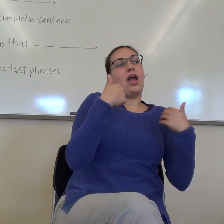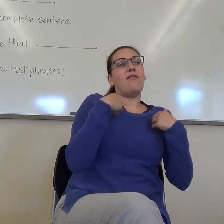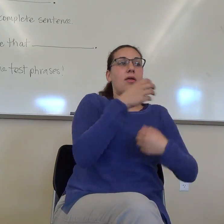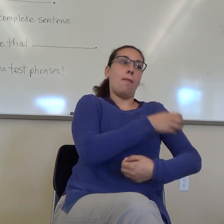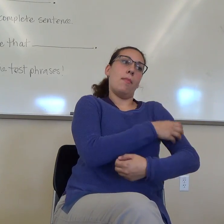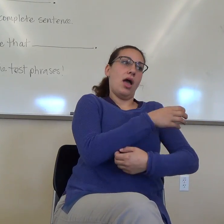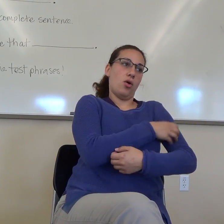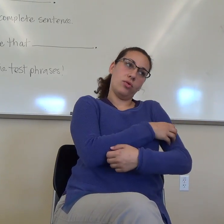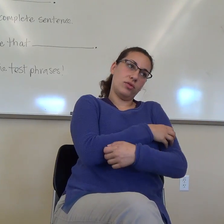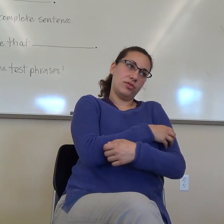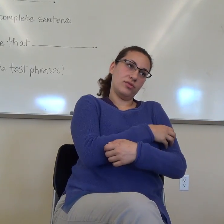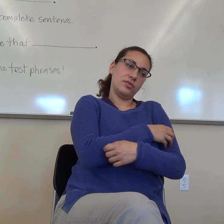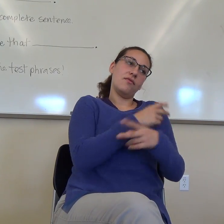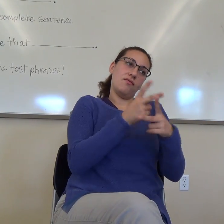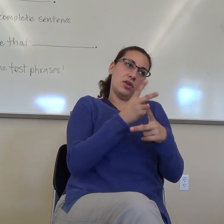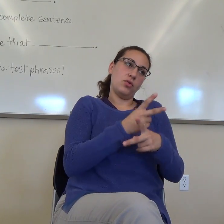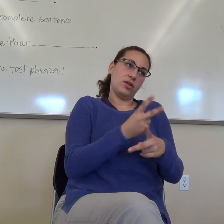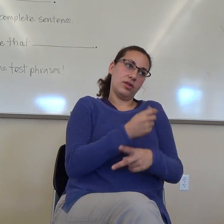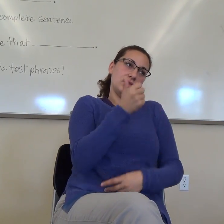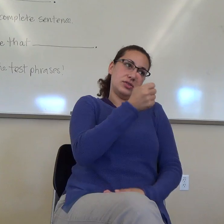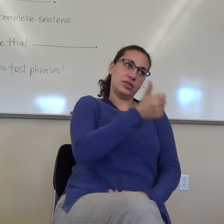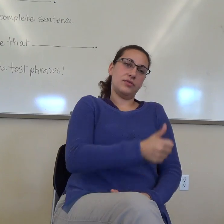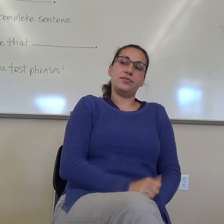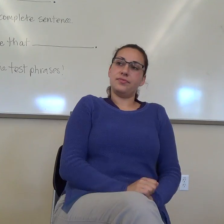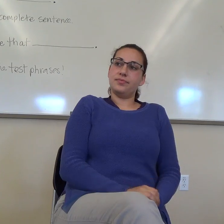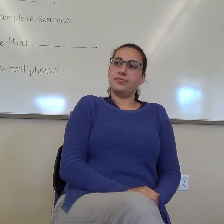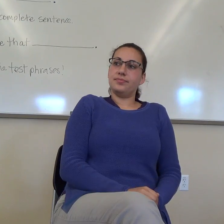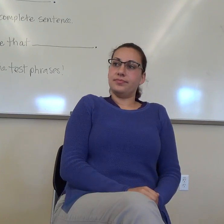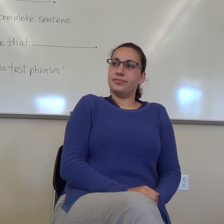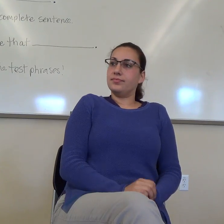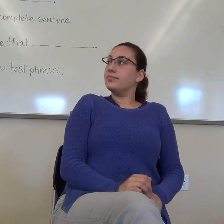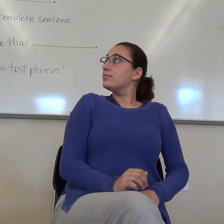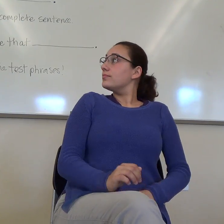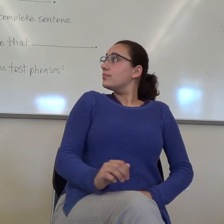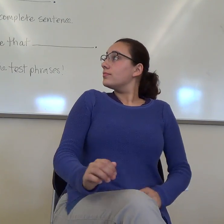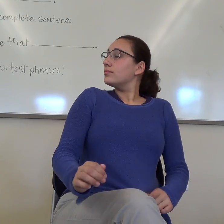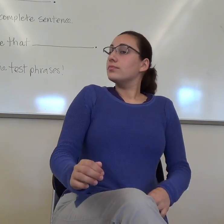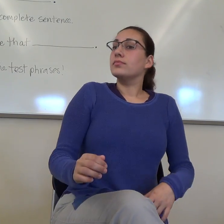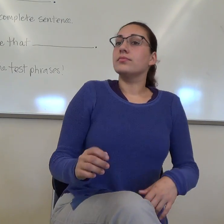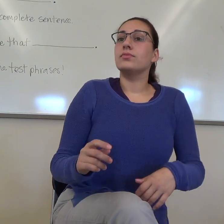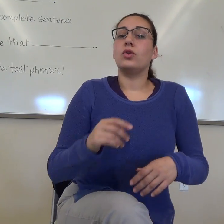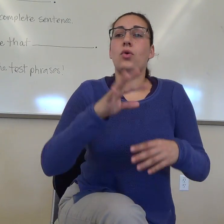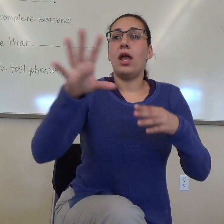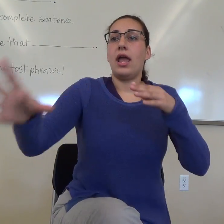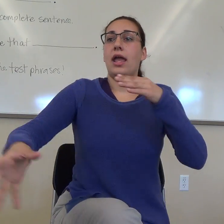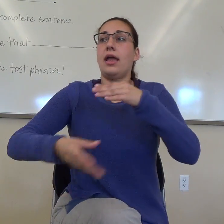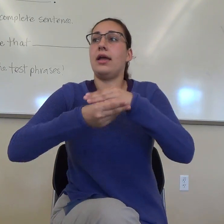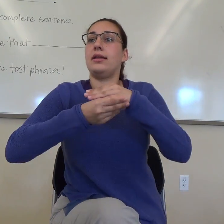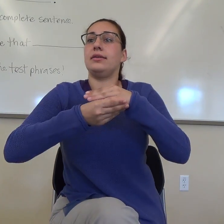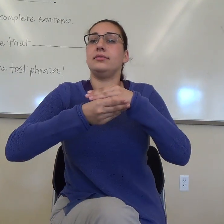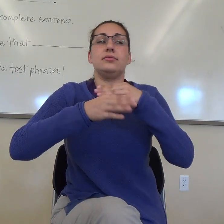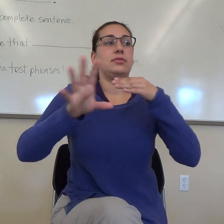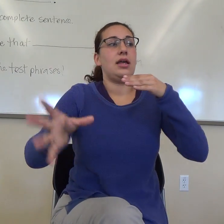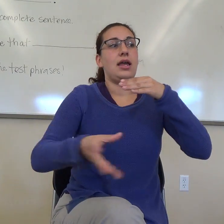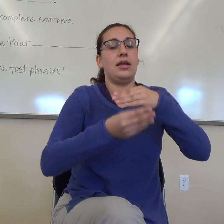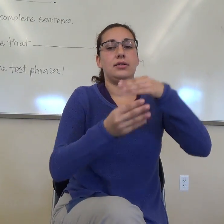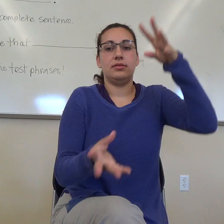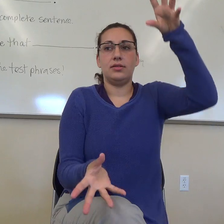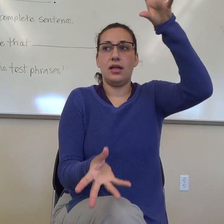to figure this. So again, what you're doing is you're adding up all of these things and dividing by